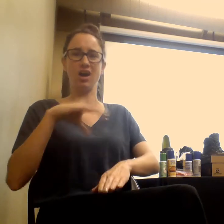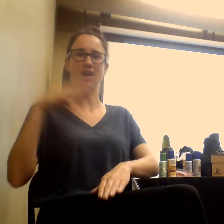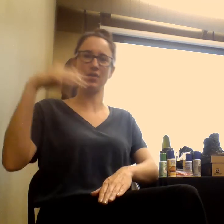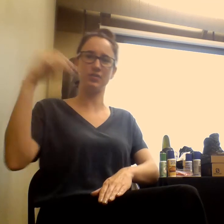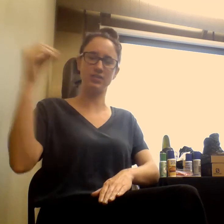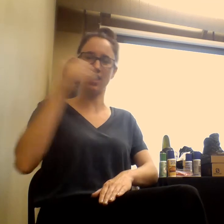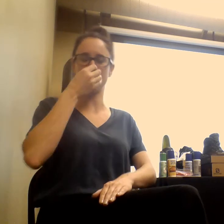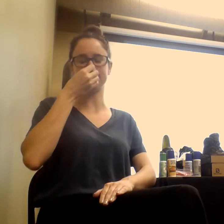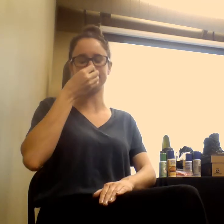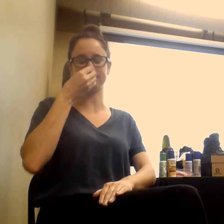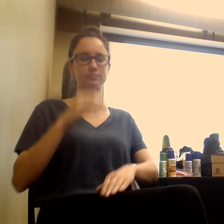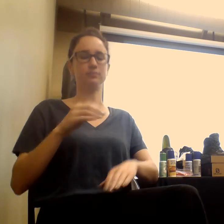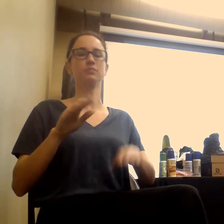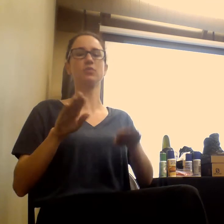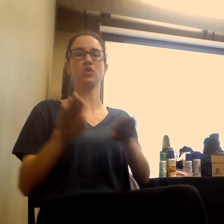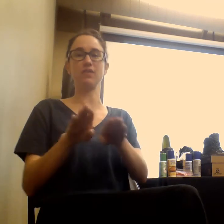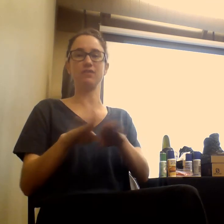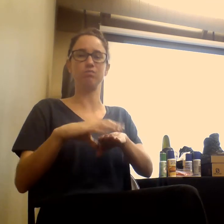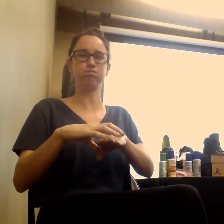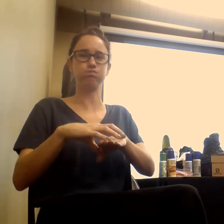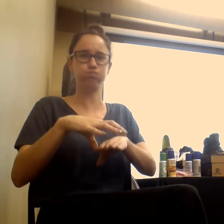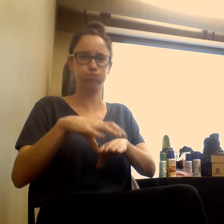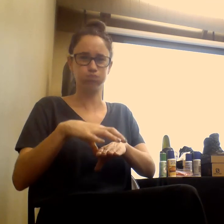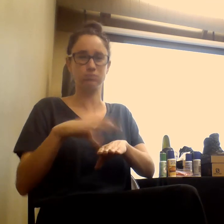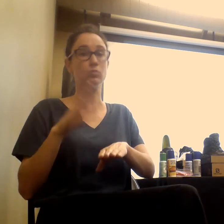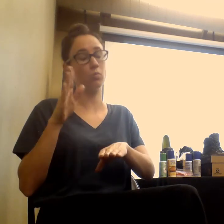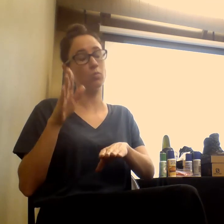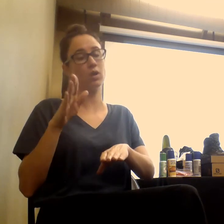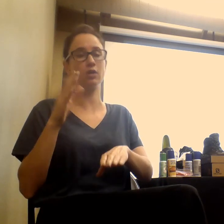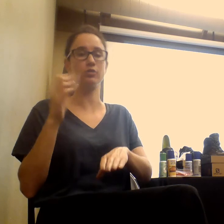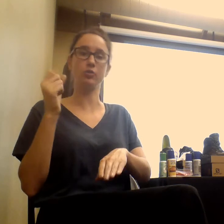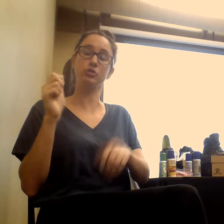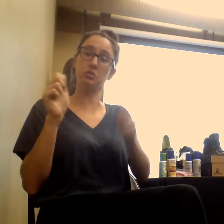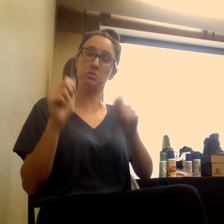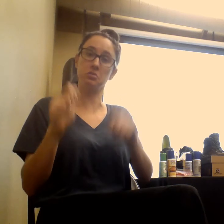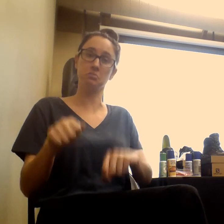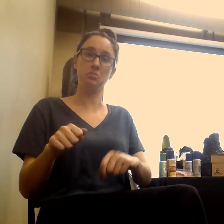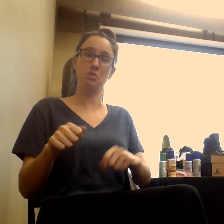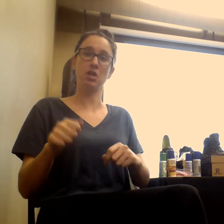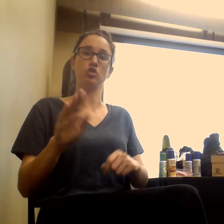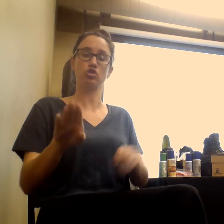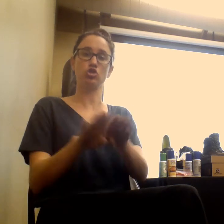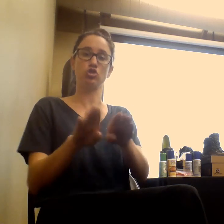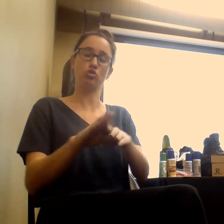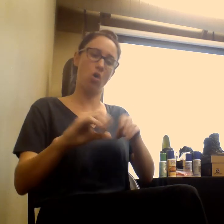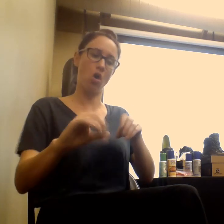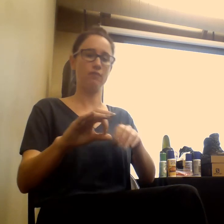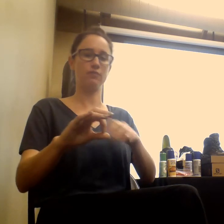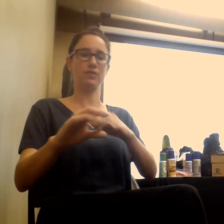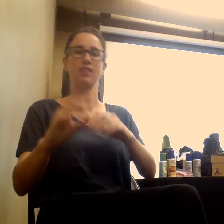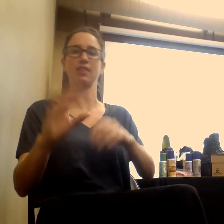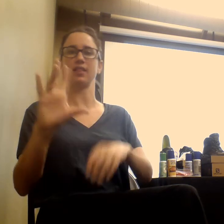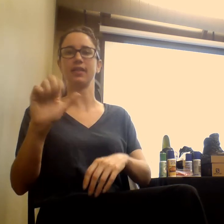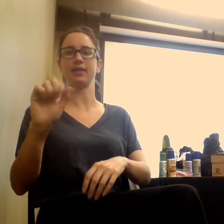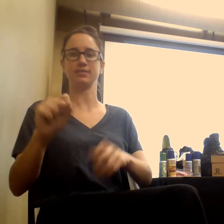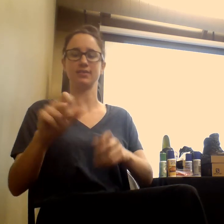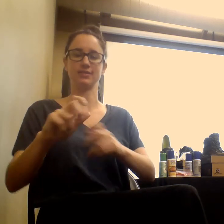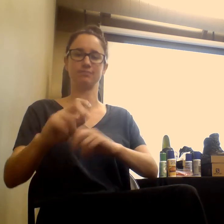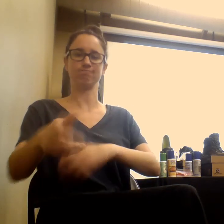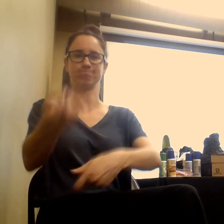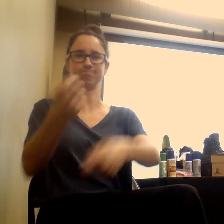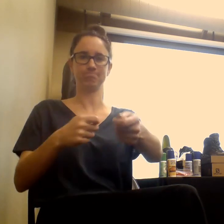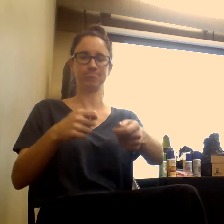Go ahead and pull it out, and say, okay, I'm going to do something a little bit looser. There is no right or wrong way to do it. You just got to constantly